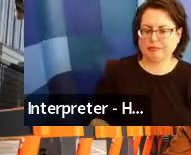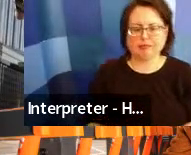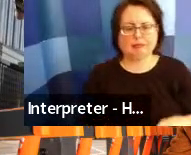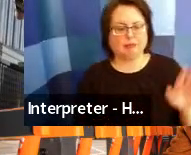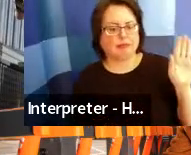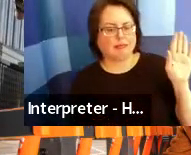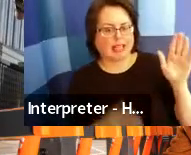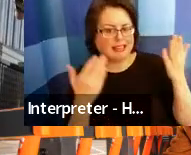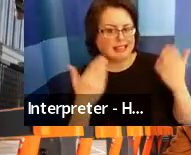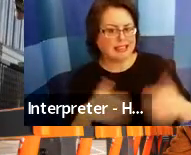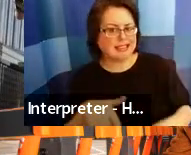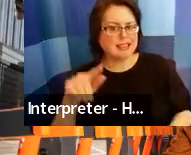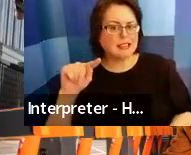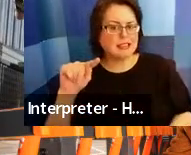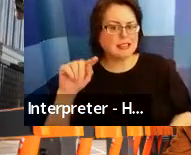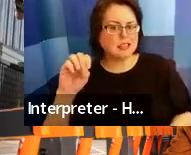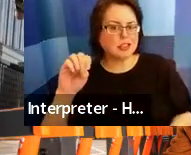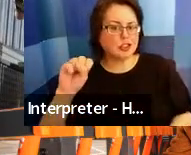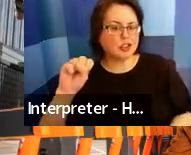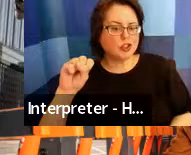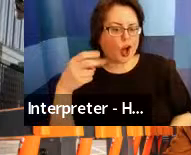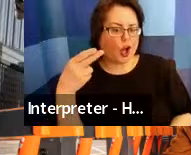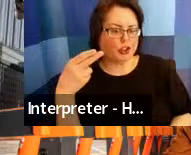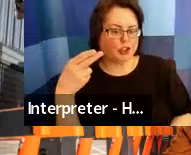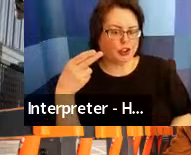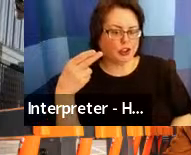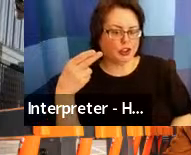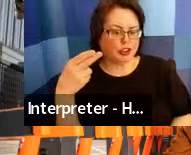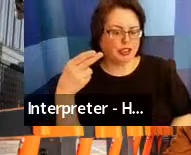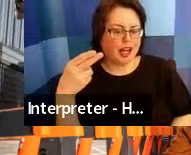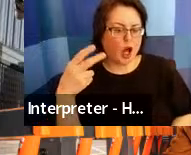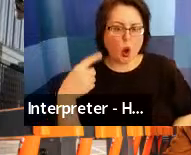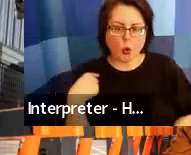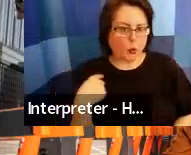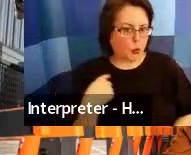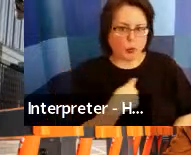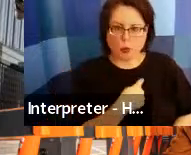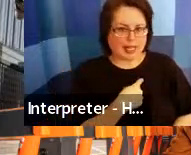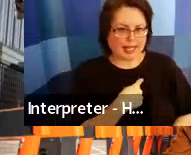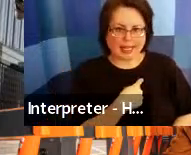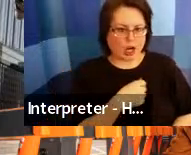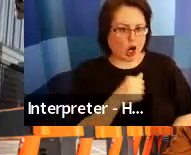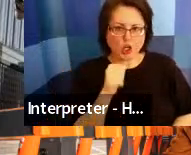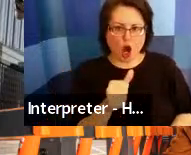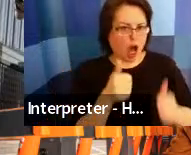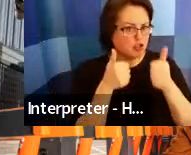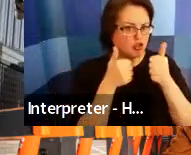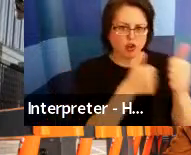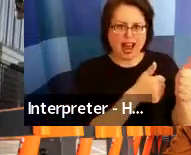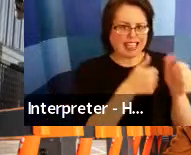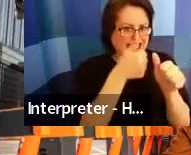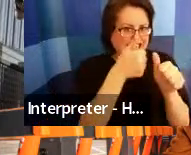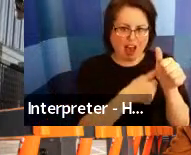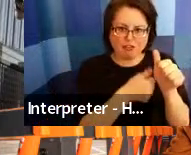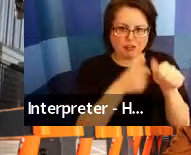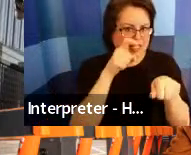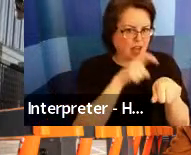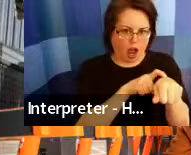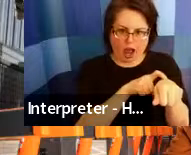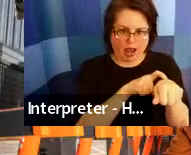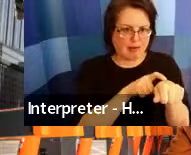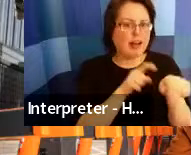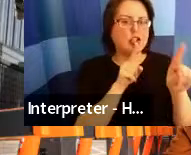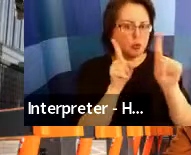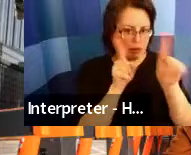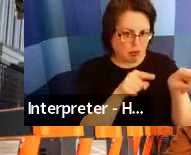To answer your question, Paul, we're not actually able to track every instance in